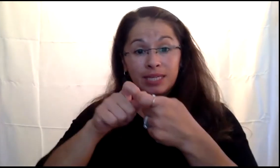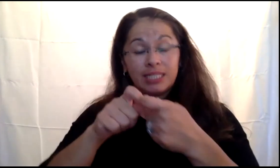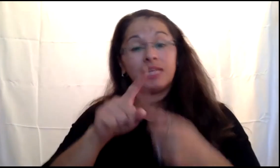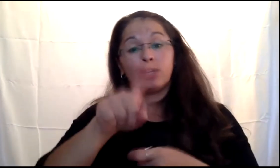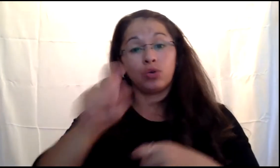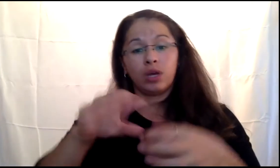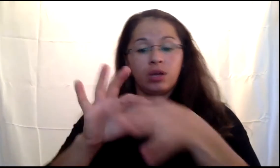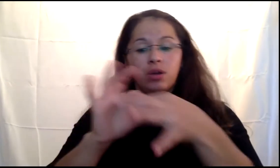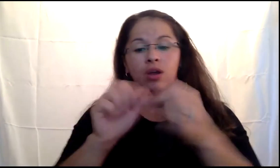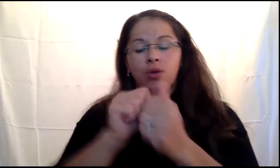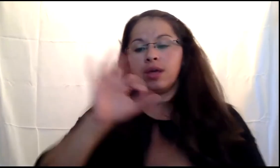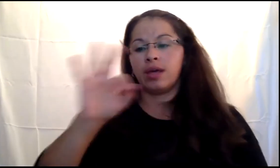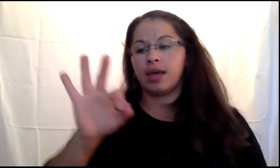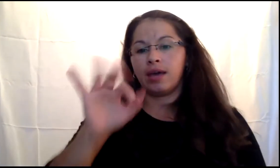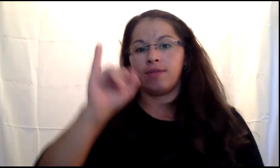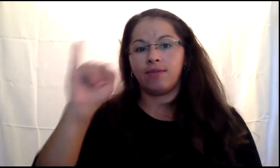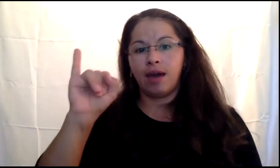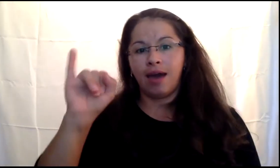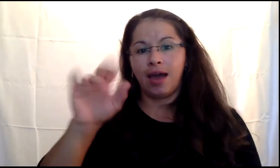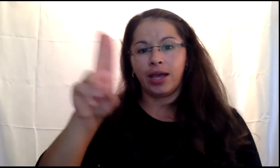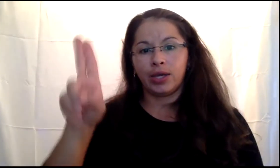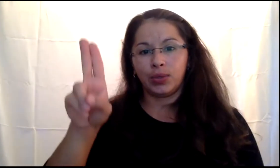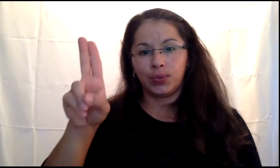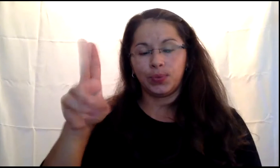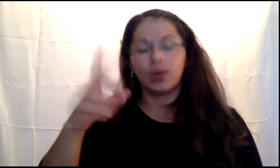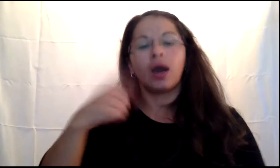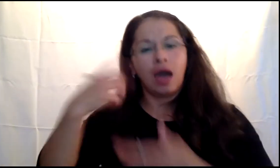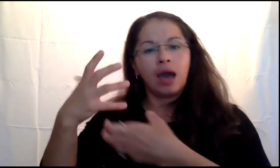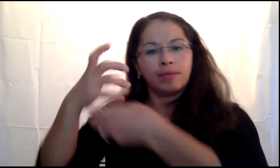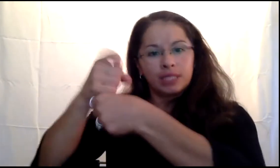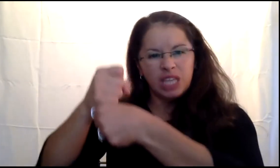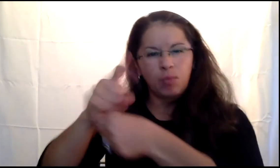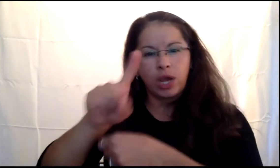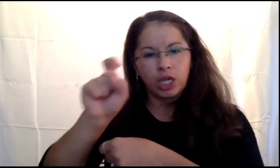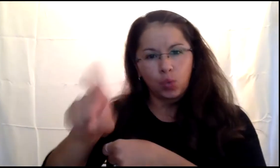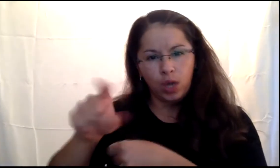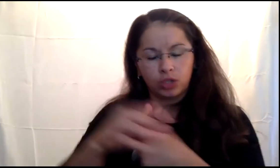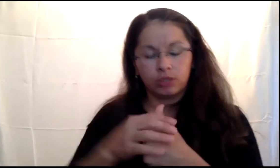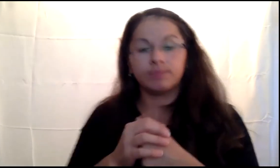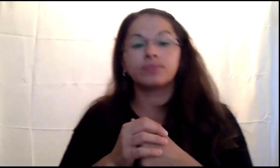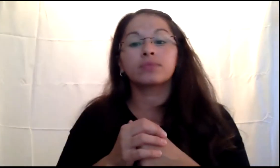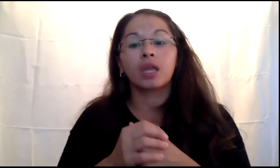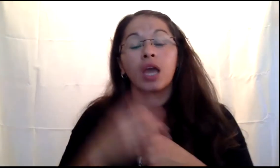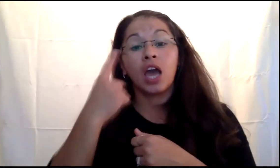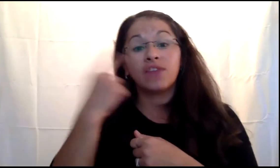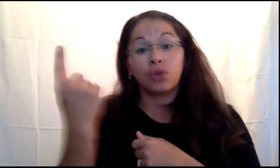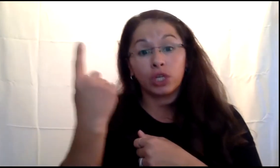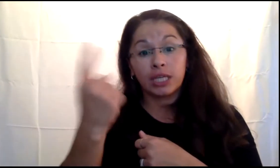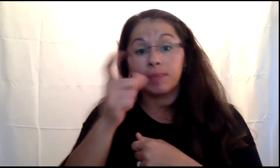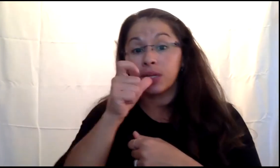to sort of summarize it just so that everyone has access to the question. This is for someone who works with students at a public high school in